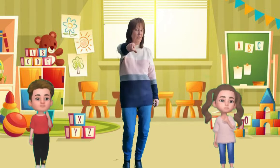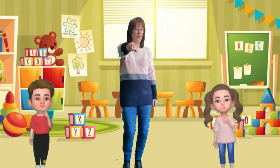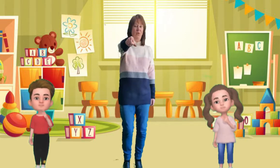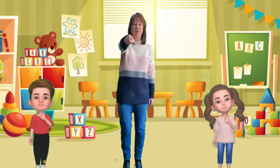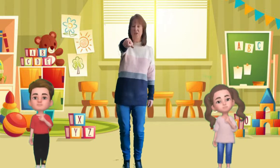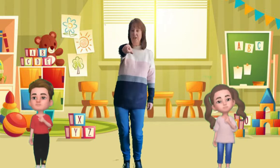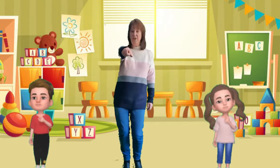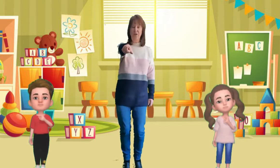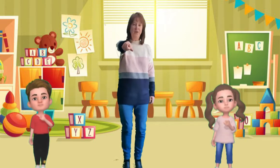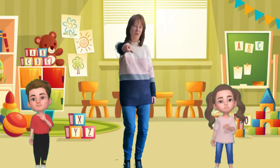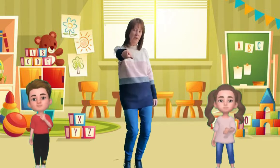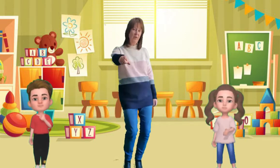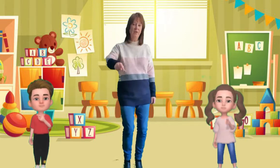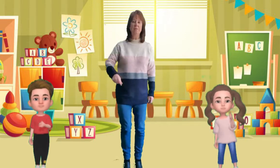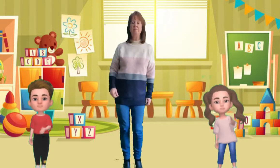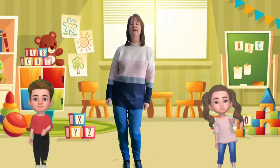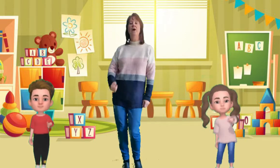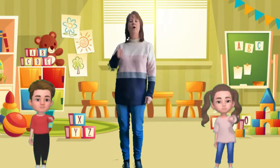morning to you.